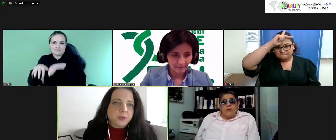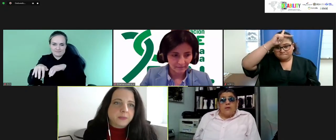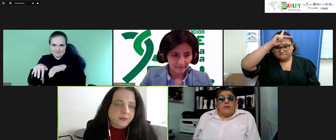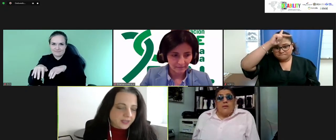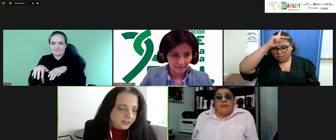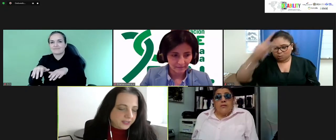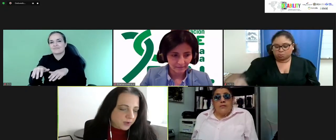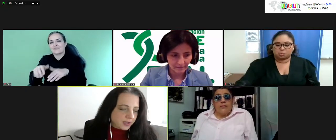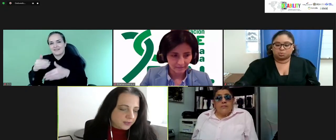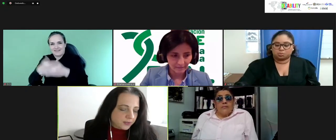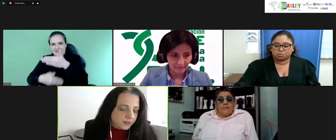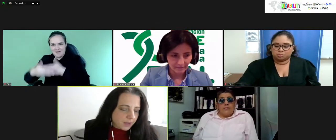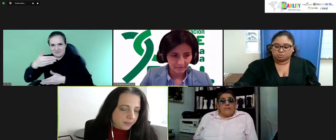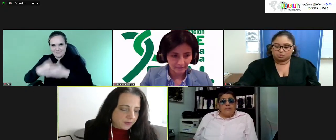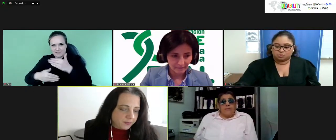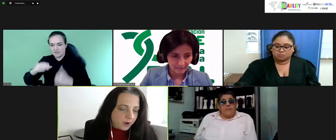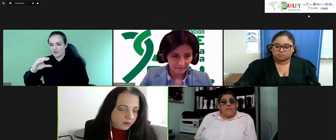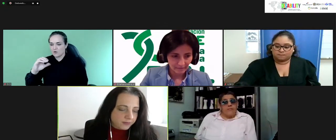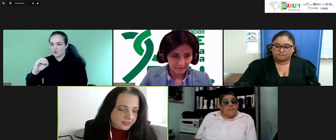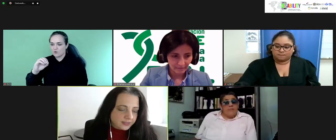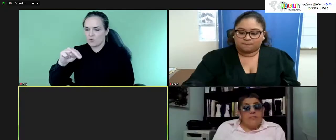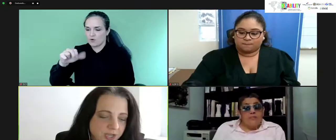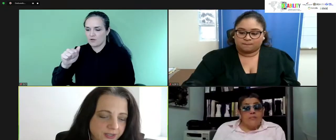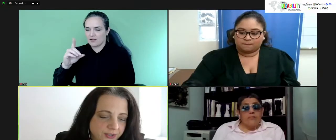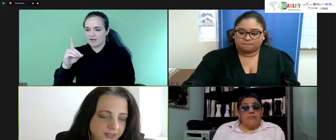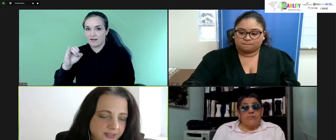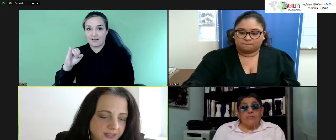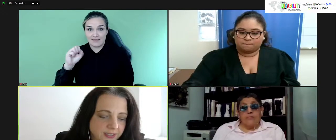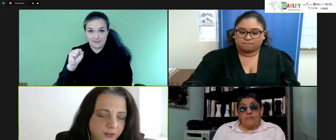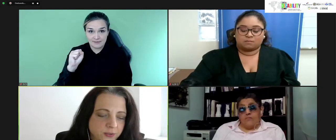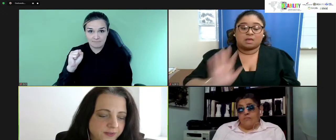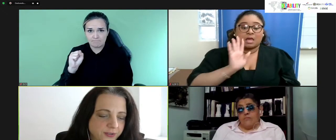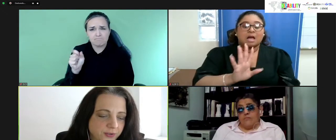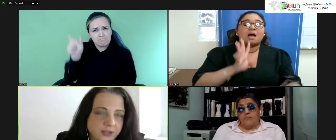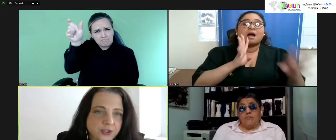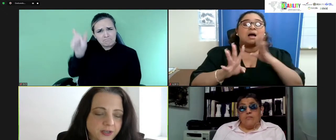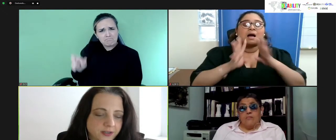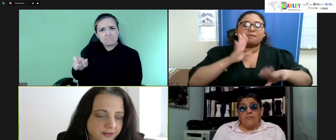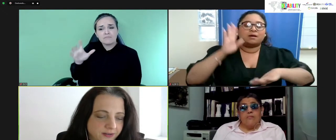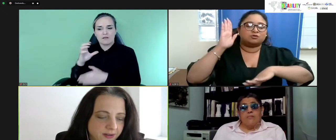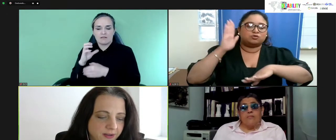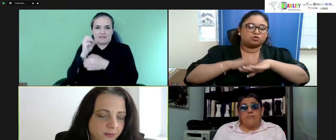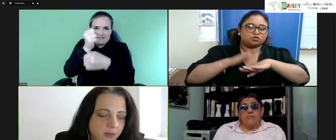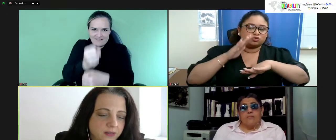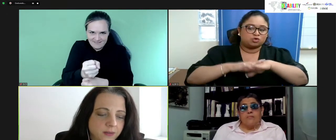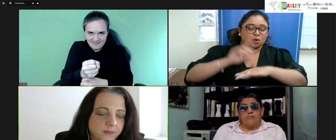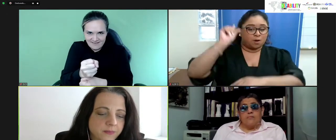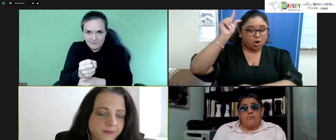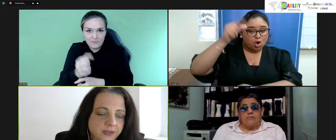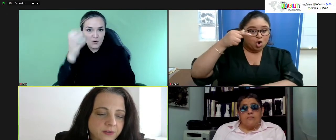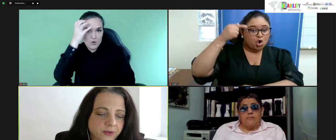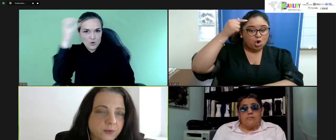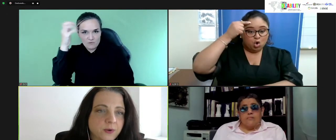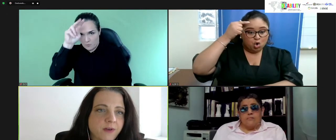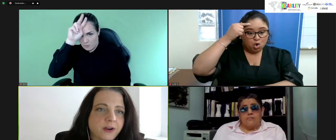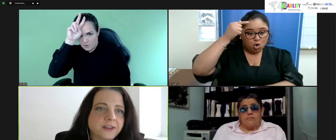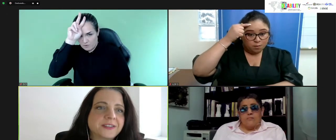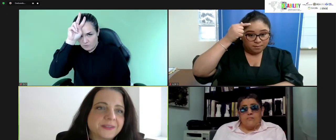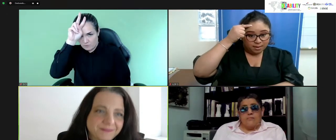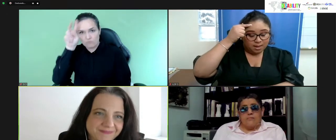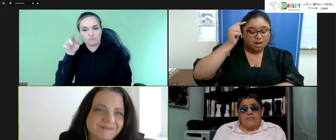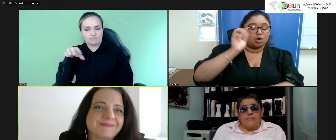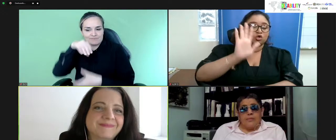he will be presenting to us on the topic of progress and challenges in inclusive education welcome victor hugo